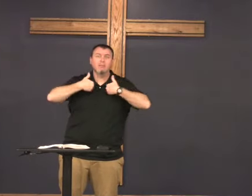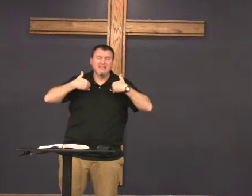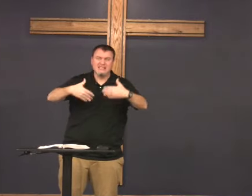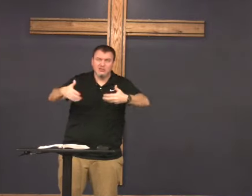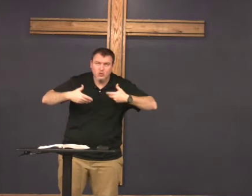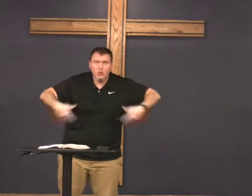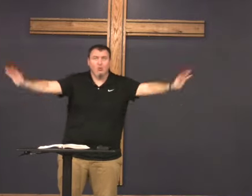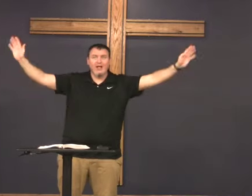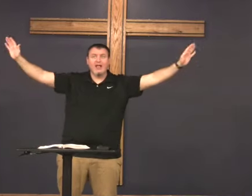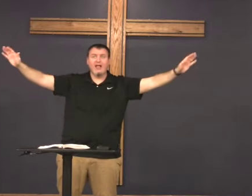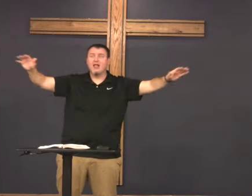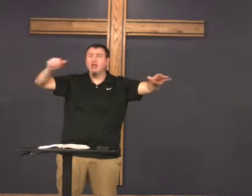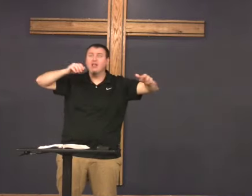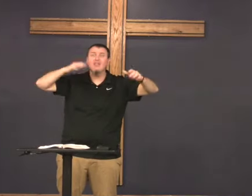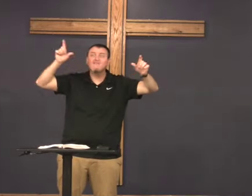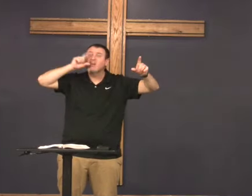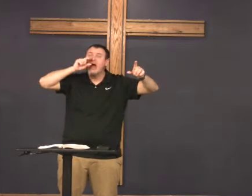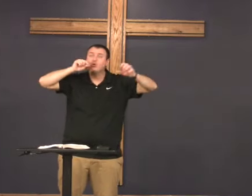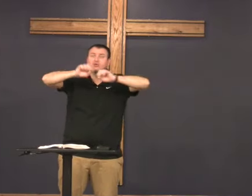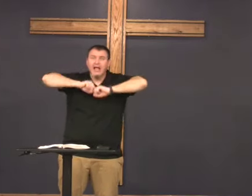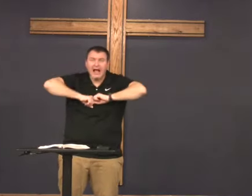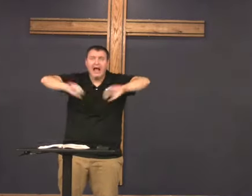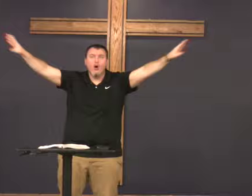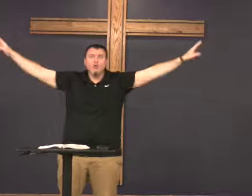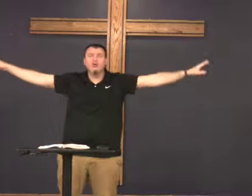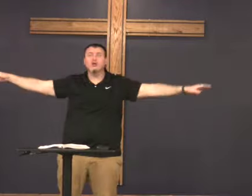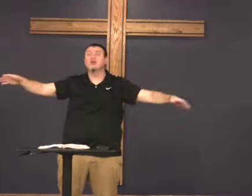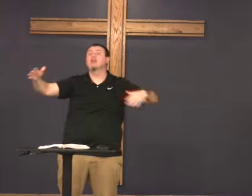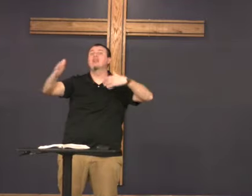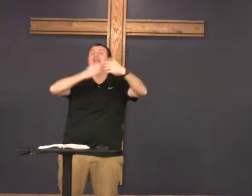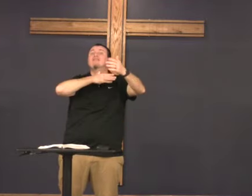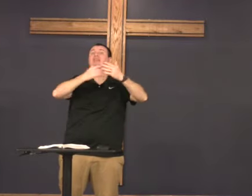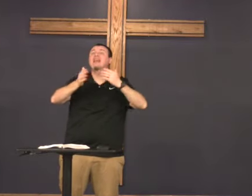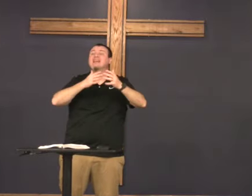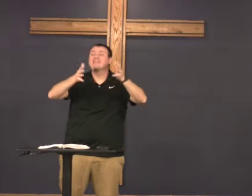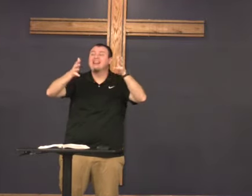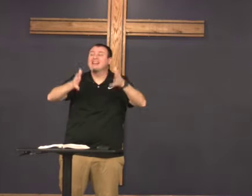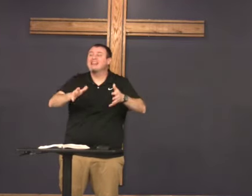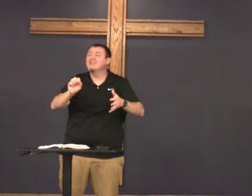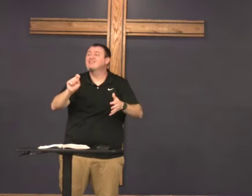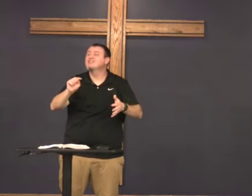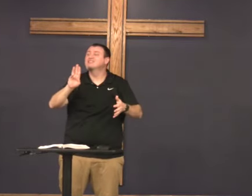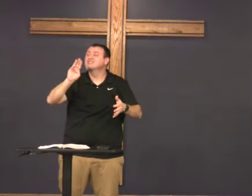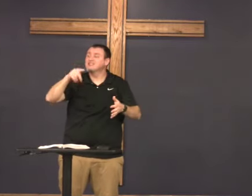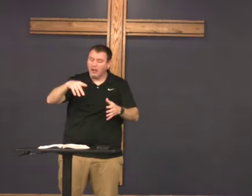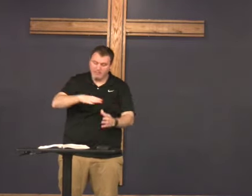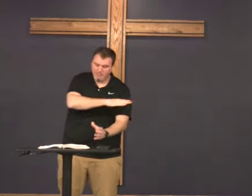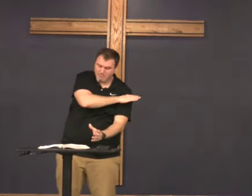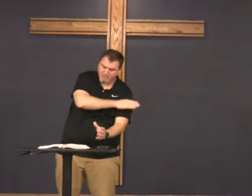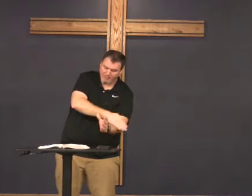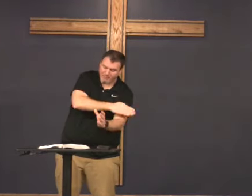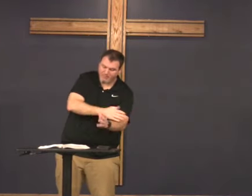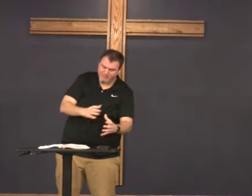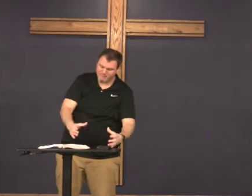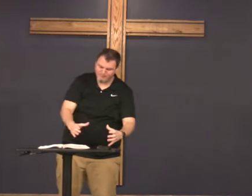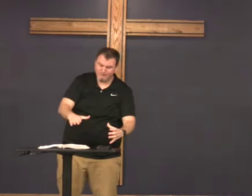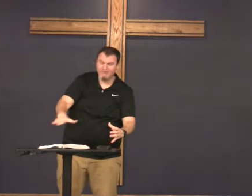fruit. Let the beasts get away from under it and the fowls from its branches. Nevertheless, leave